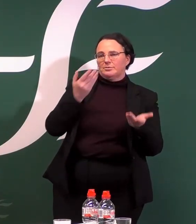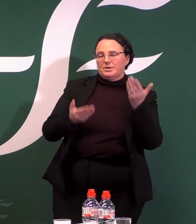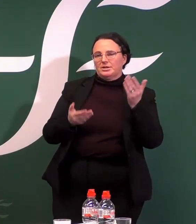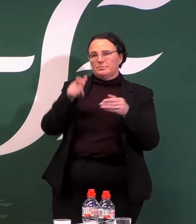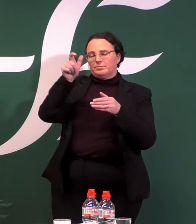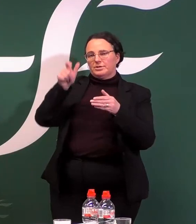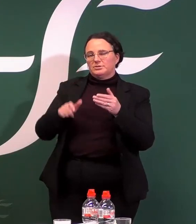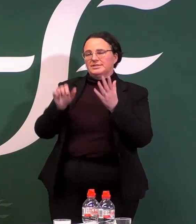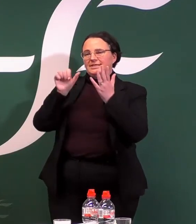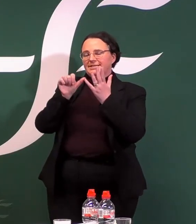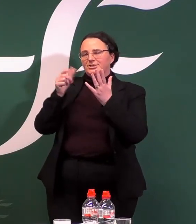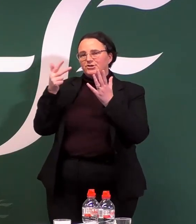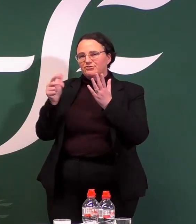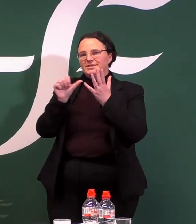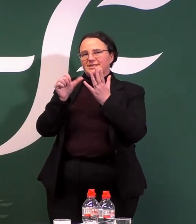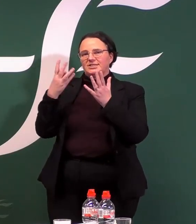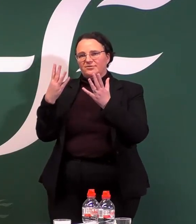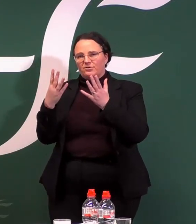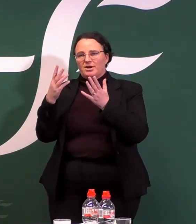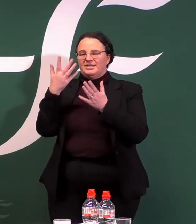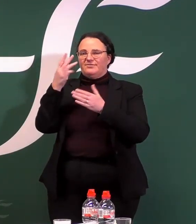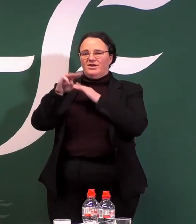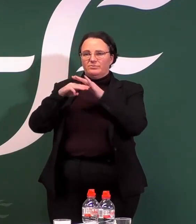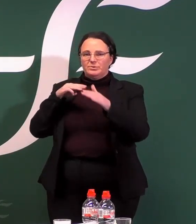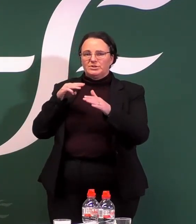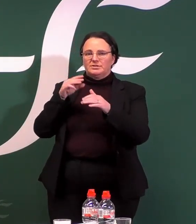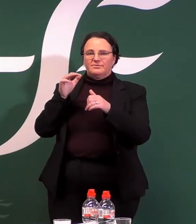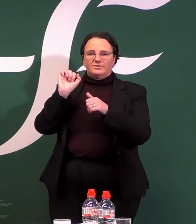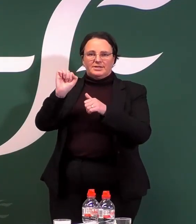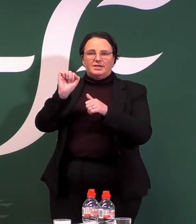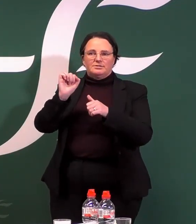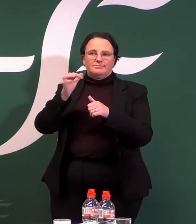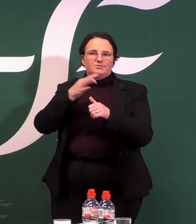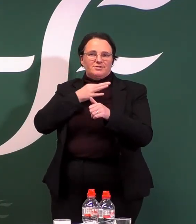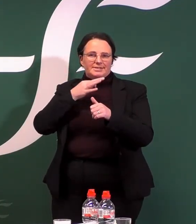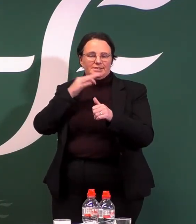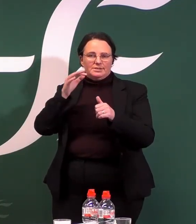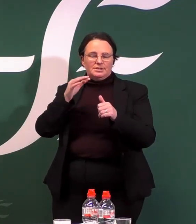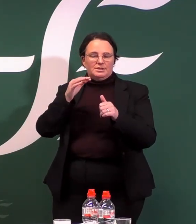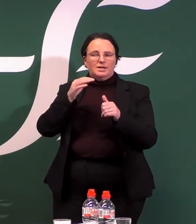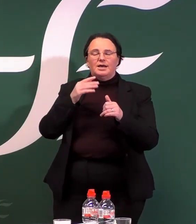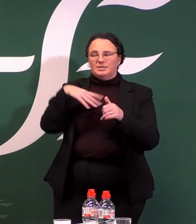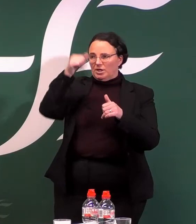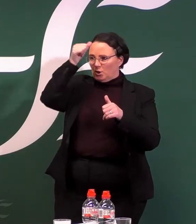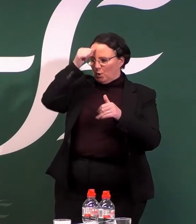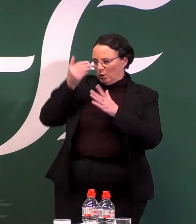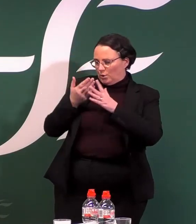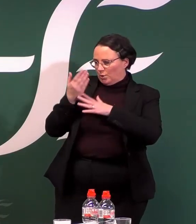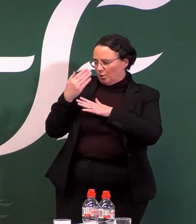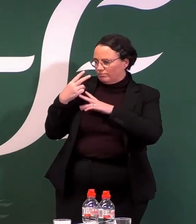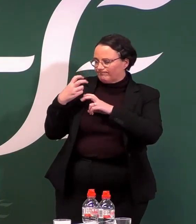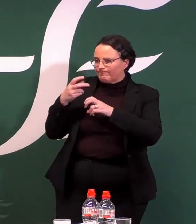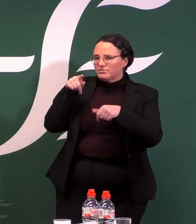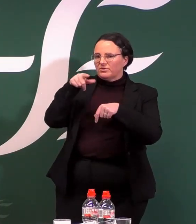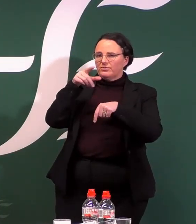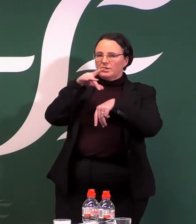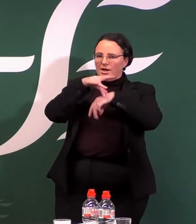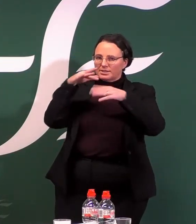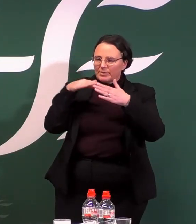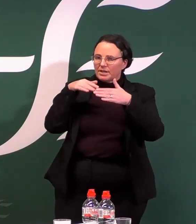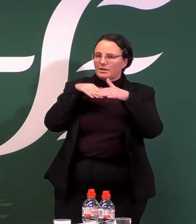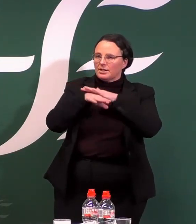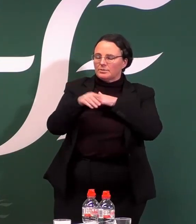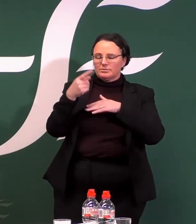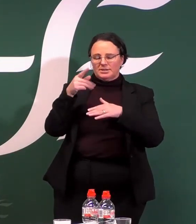age 63, 64. The risk is increases, as we know from our hospitalisation ICU, and hence